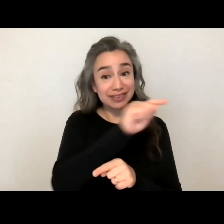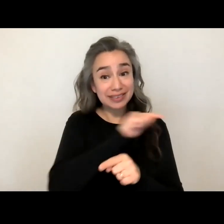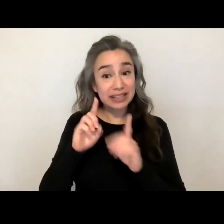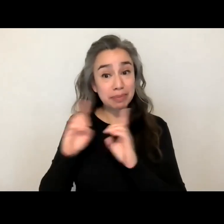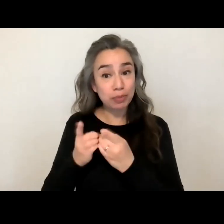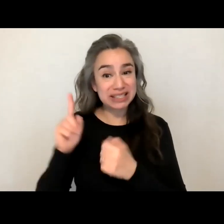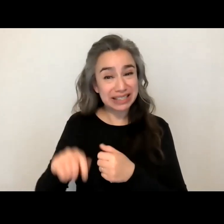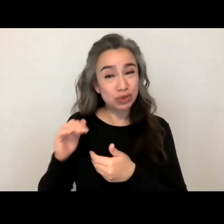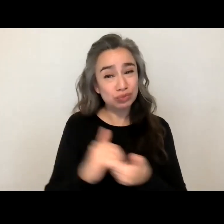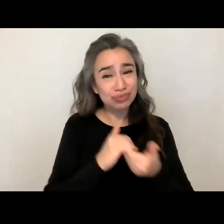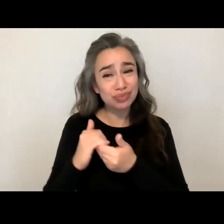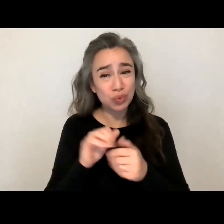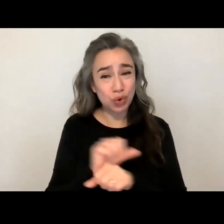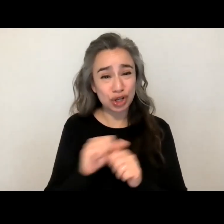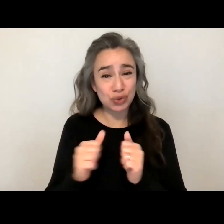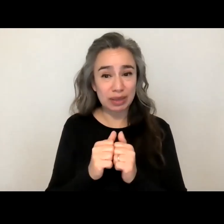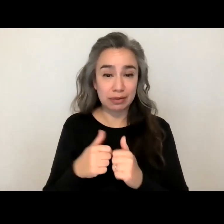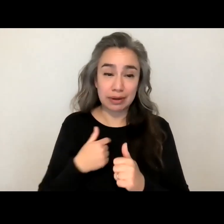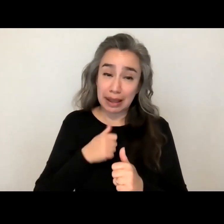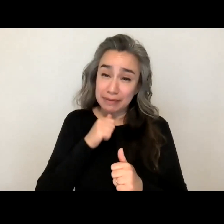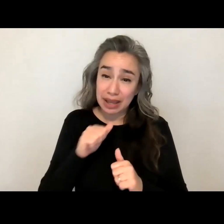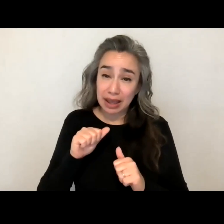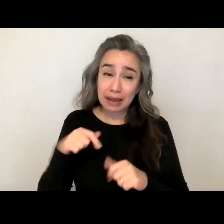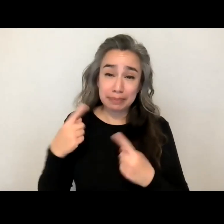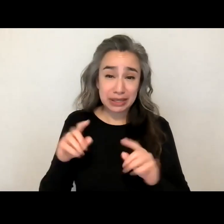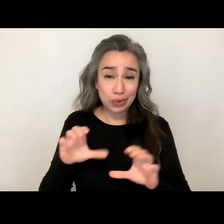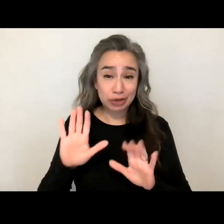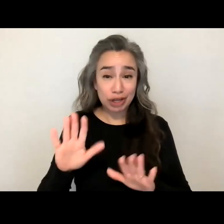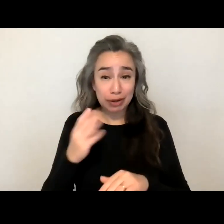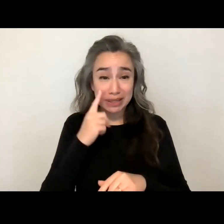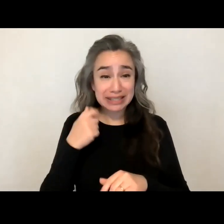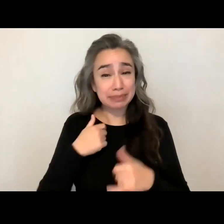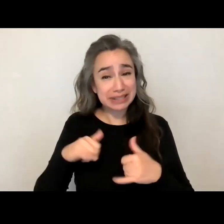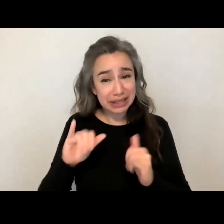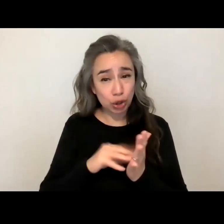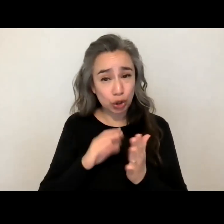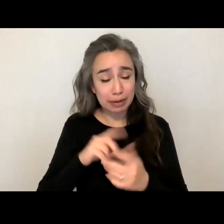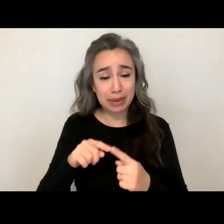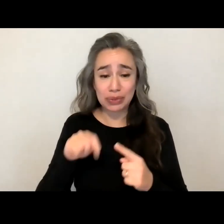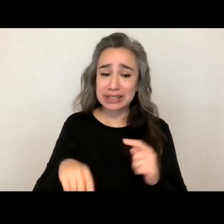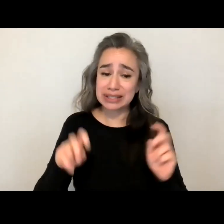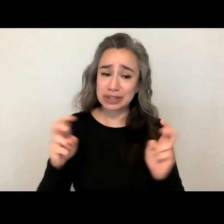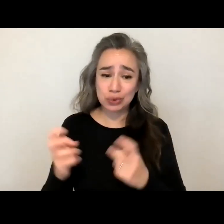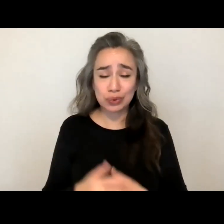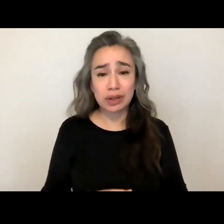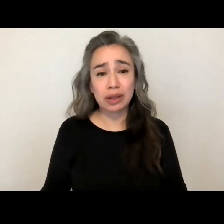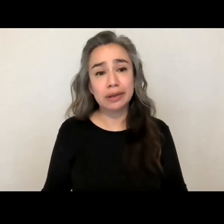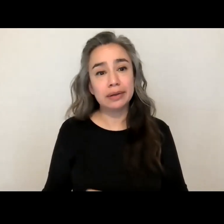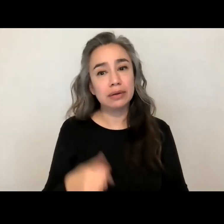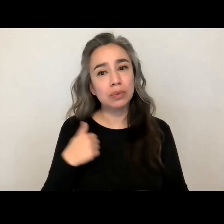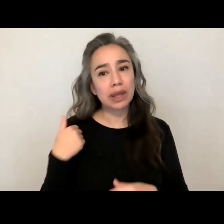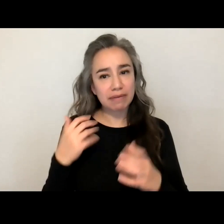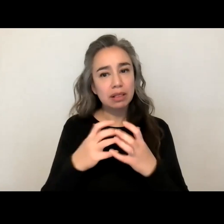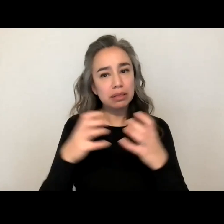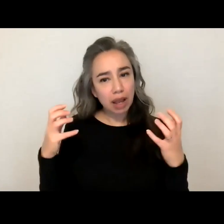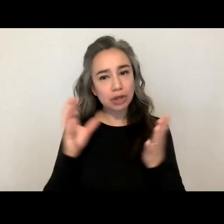job of that because I'm still kind of learning about this issue. But I think that we have a lot to learn from language departments